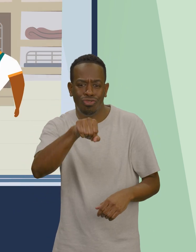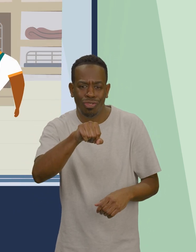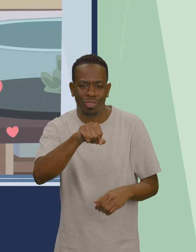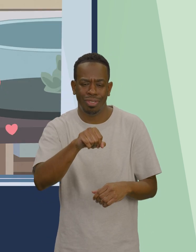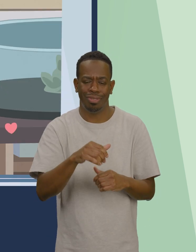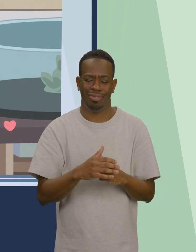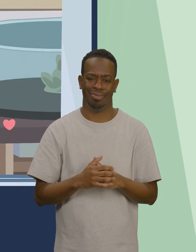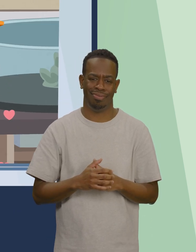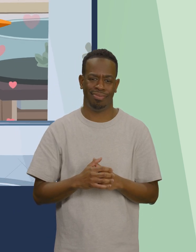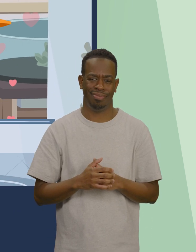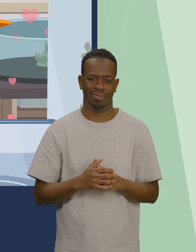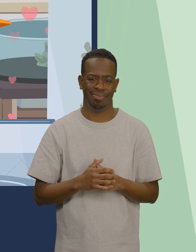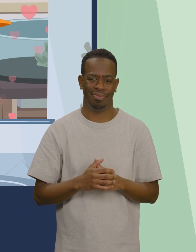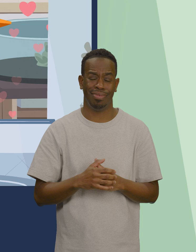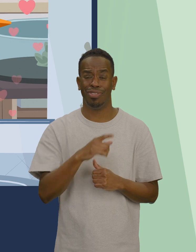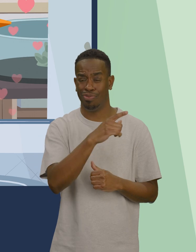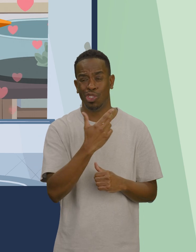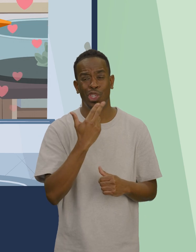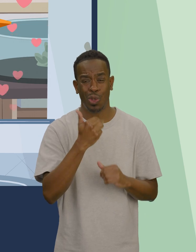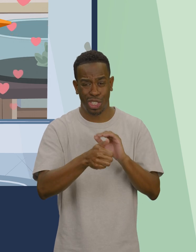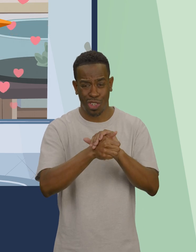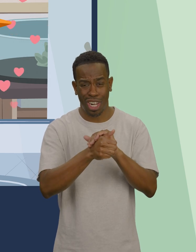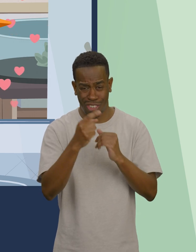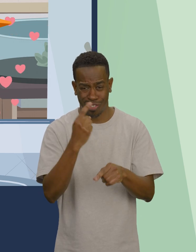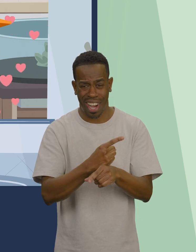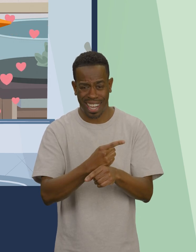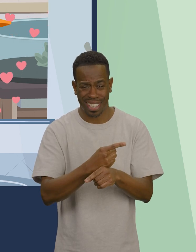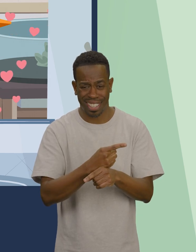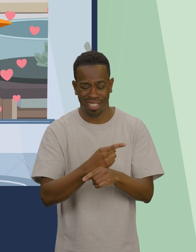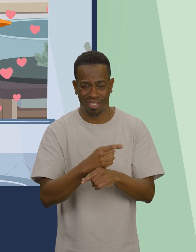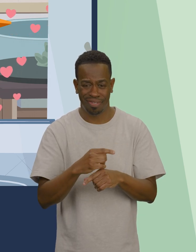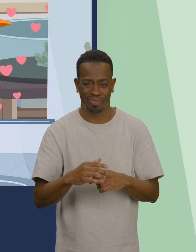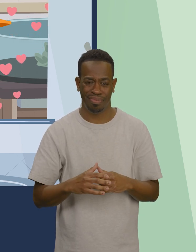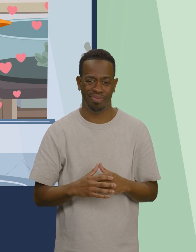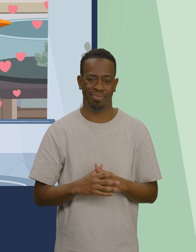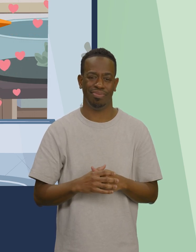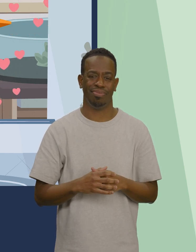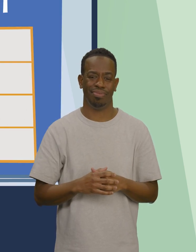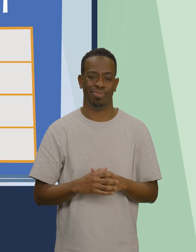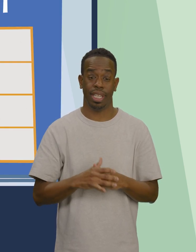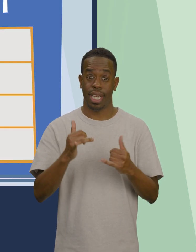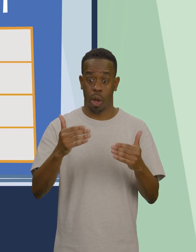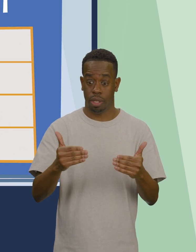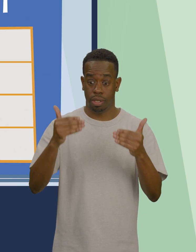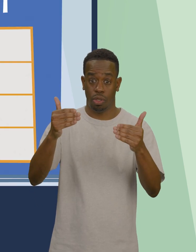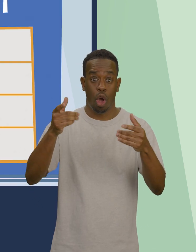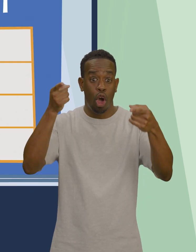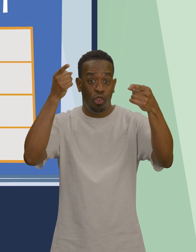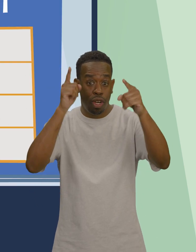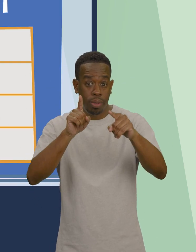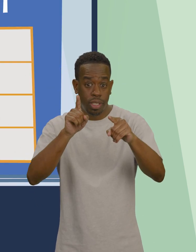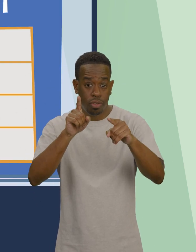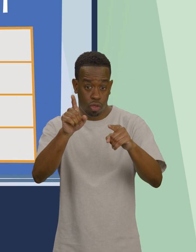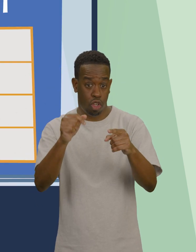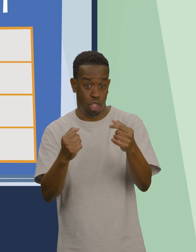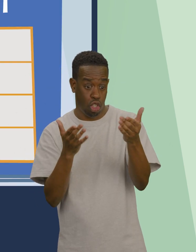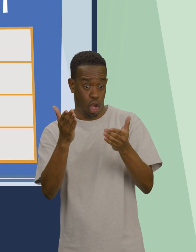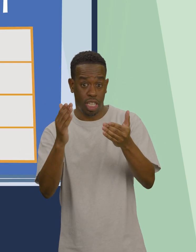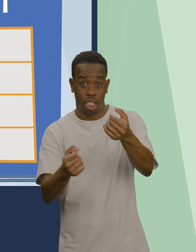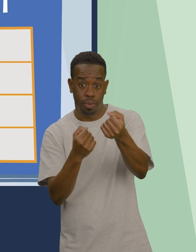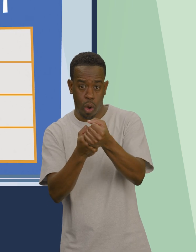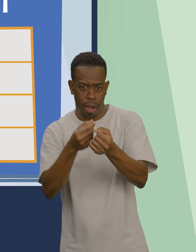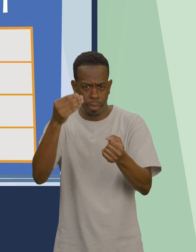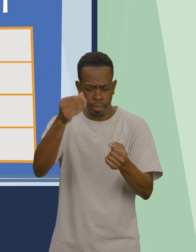loves. Ah, that's one cute turtle. So on the agreement, service support